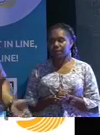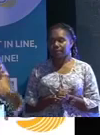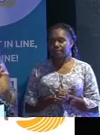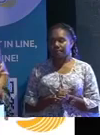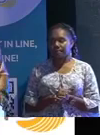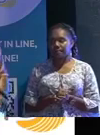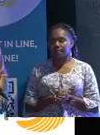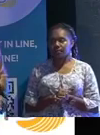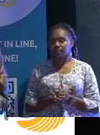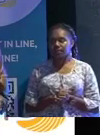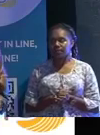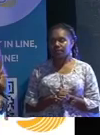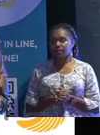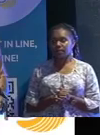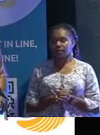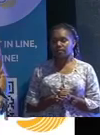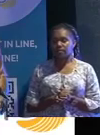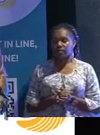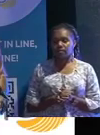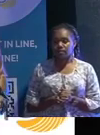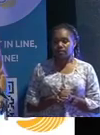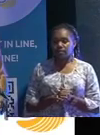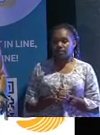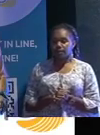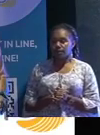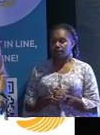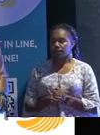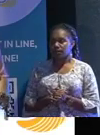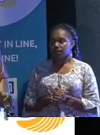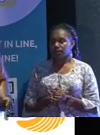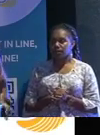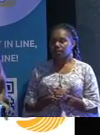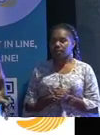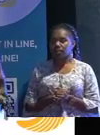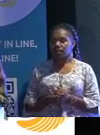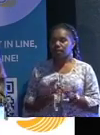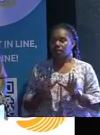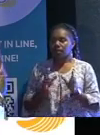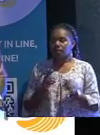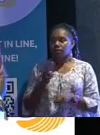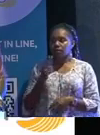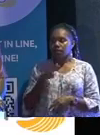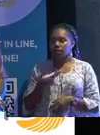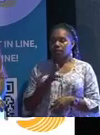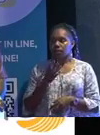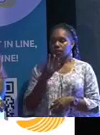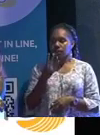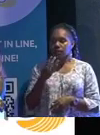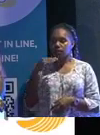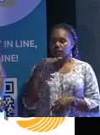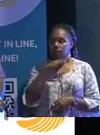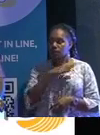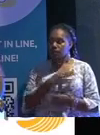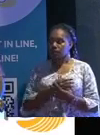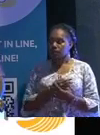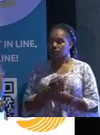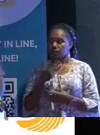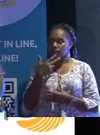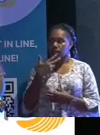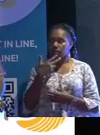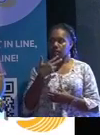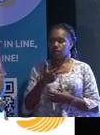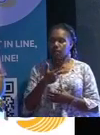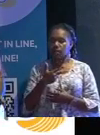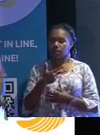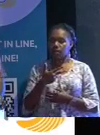leave in this example, accrued rec leave is 2,400. Ex gratia payment is 8,000.